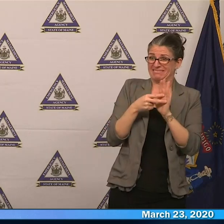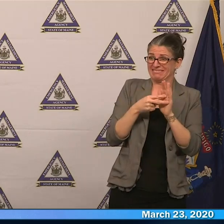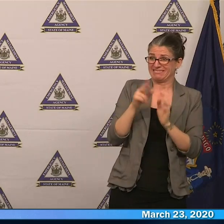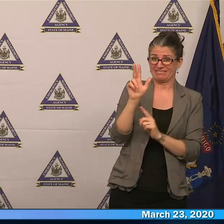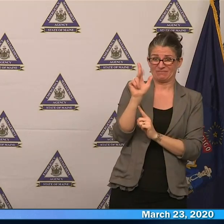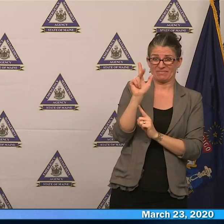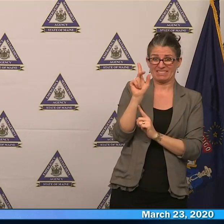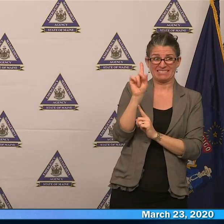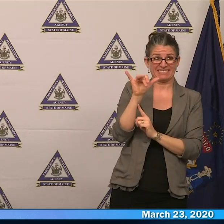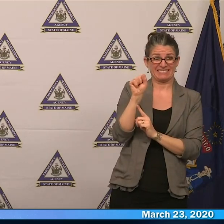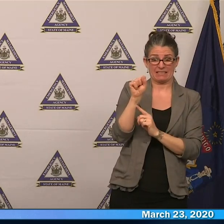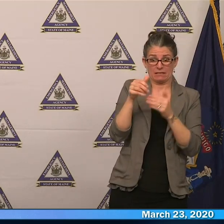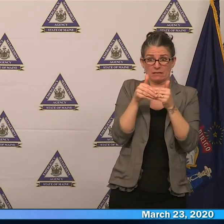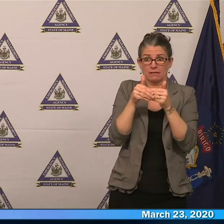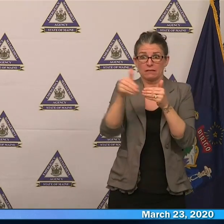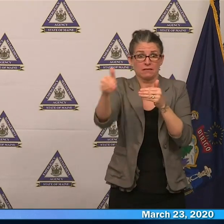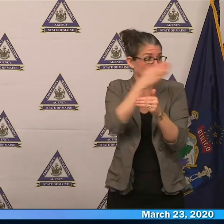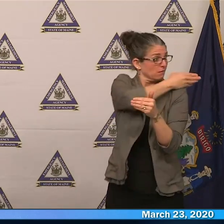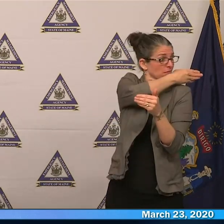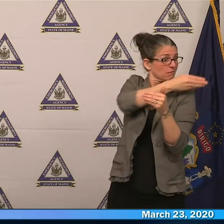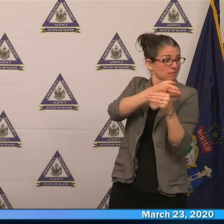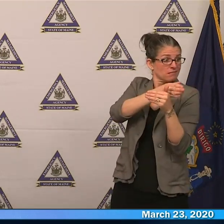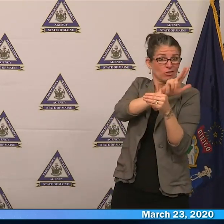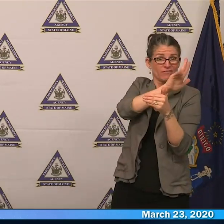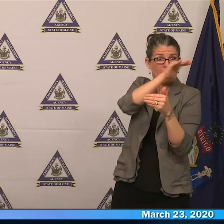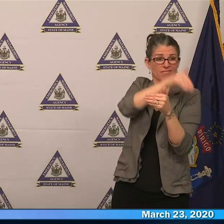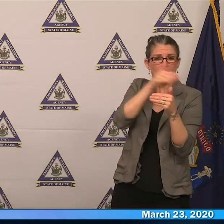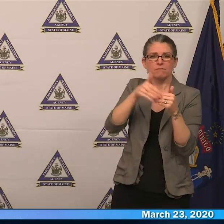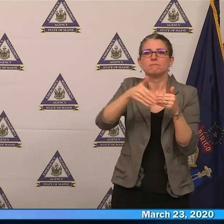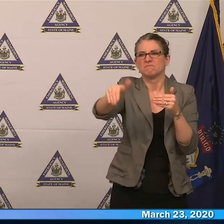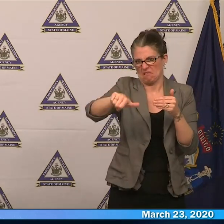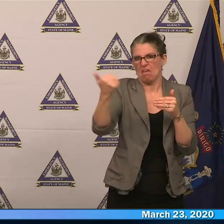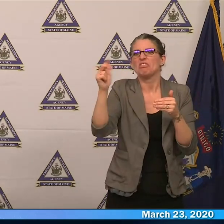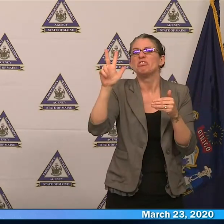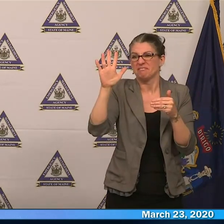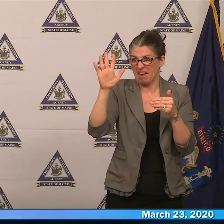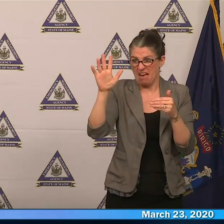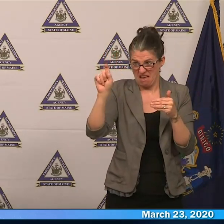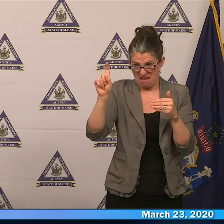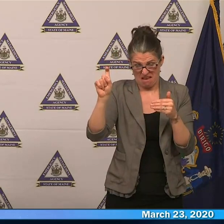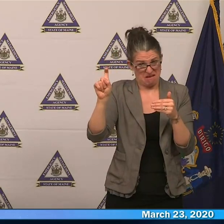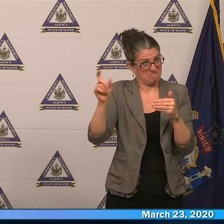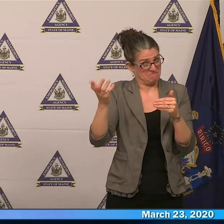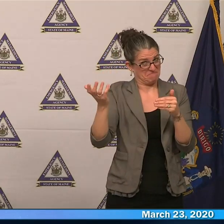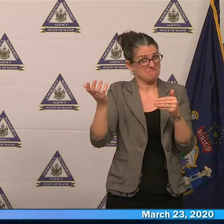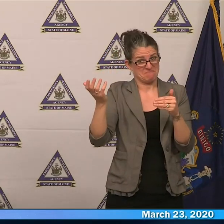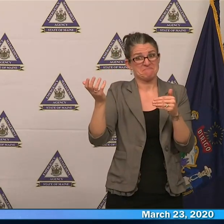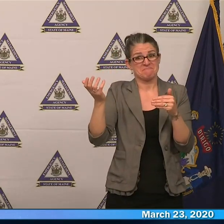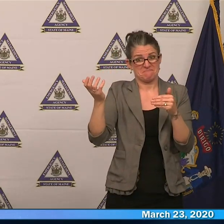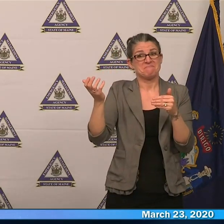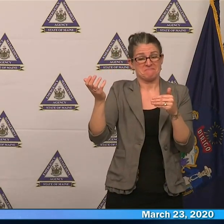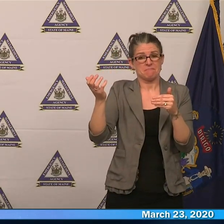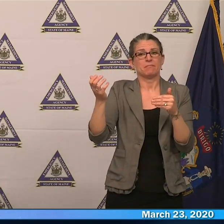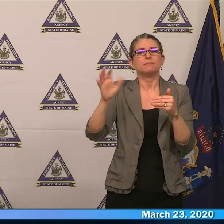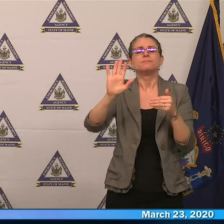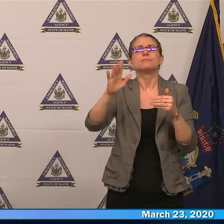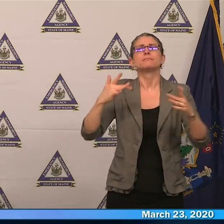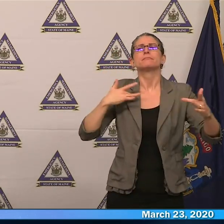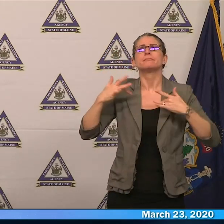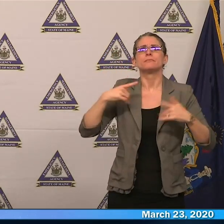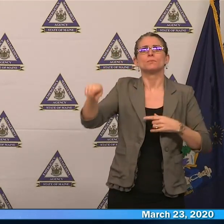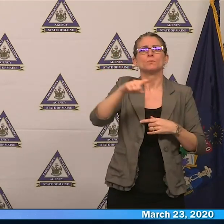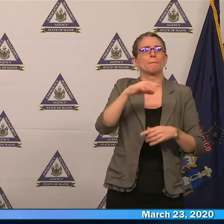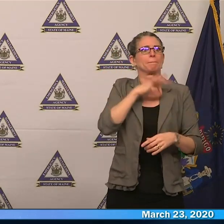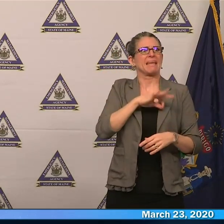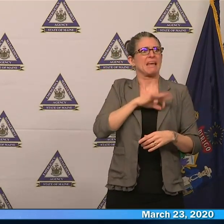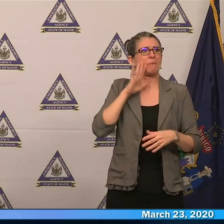is not the reason I offer that. I do offer it, however, to illustrate how a virus that spreads to two or